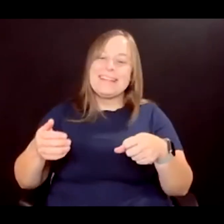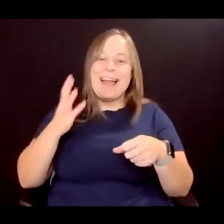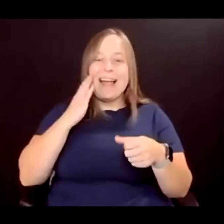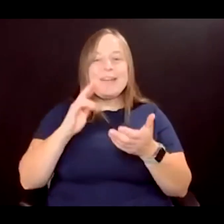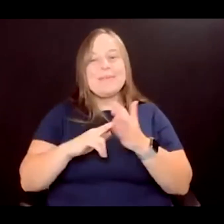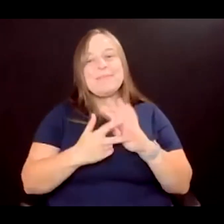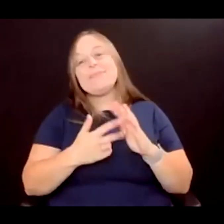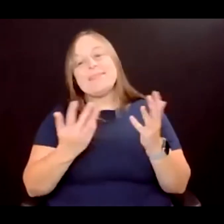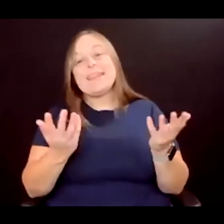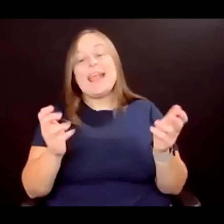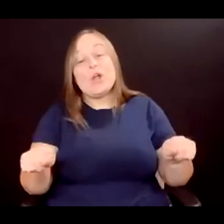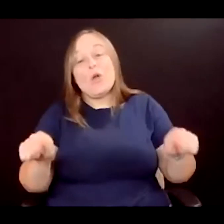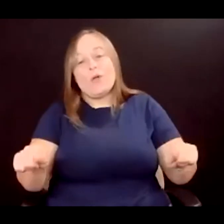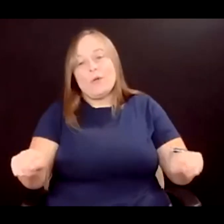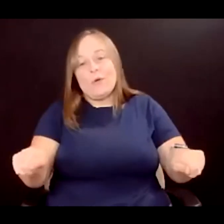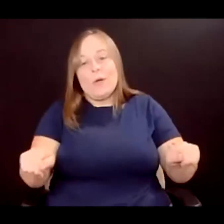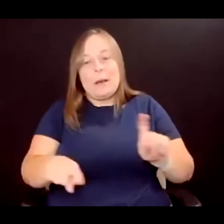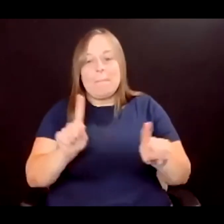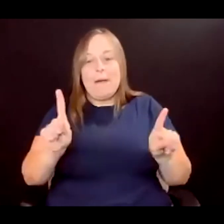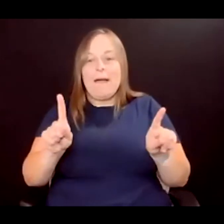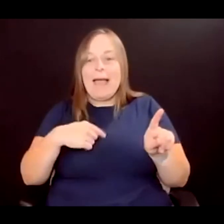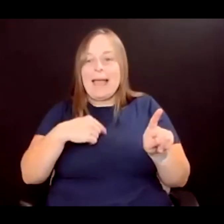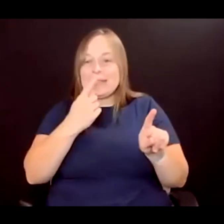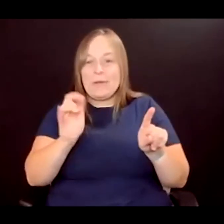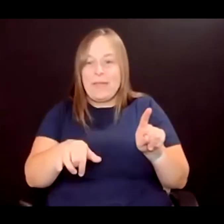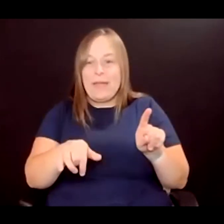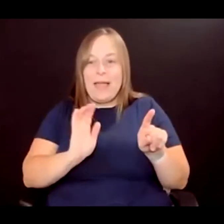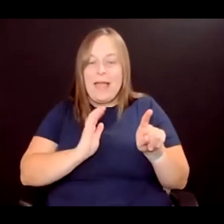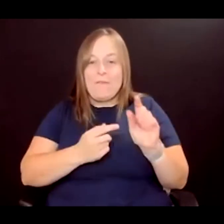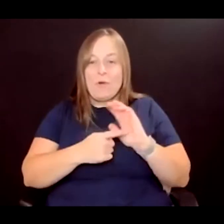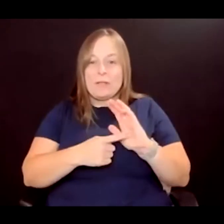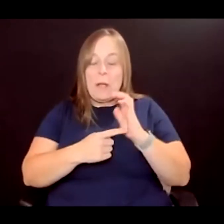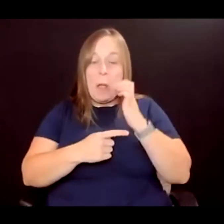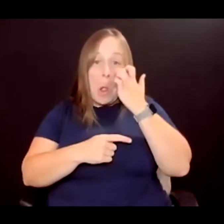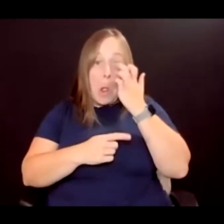A- are clean. And as you said, I think communication is very important. If you get